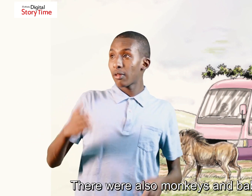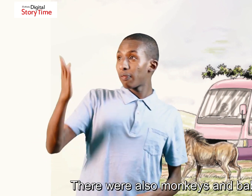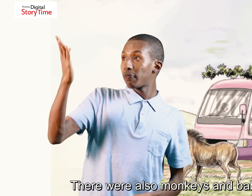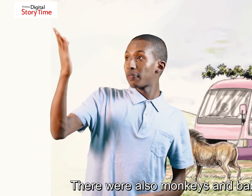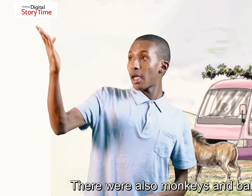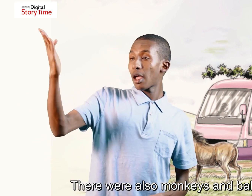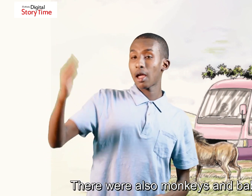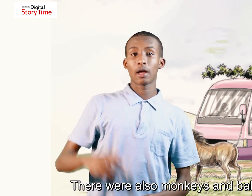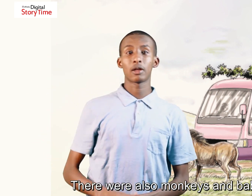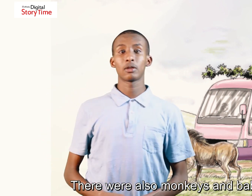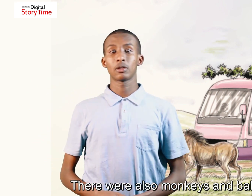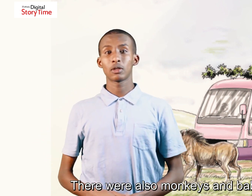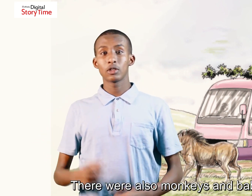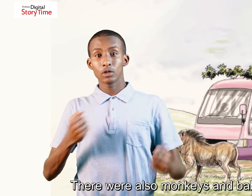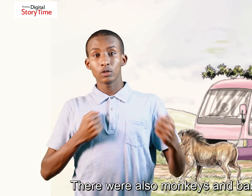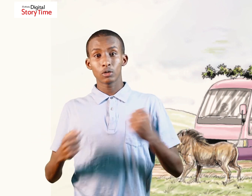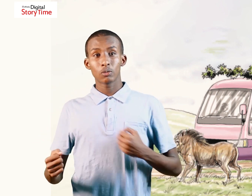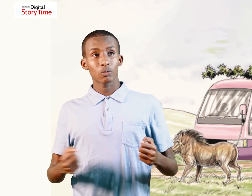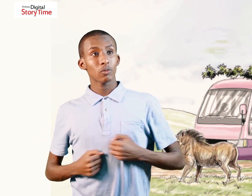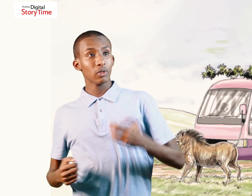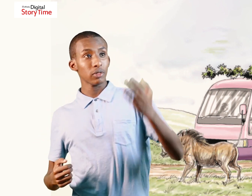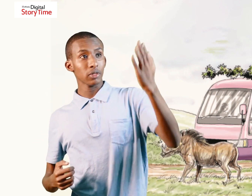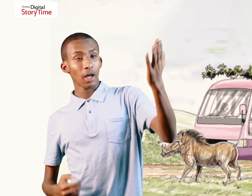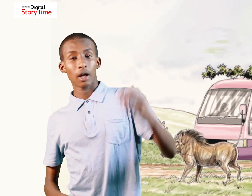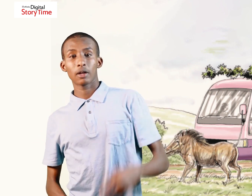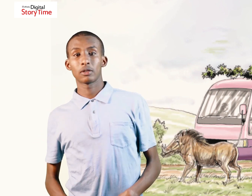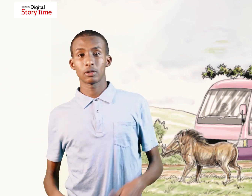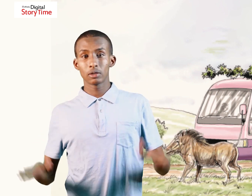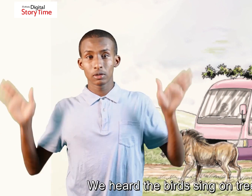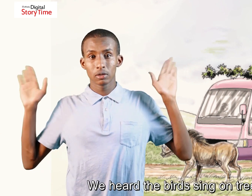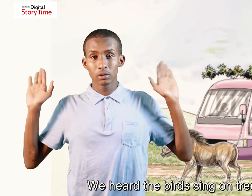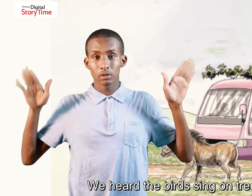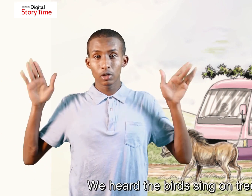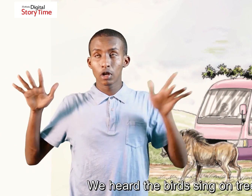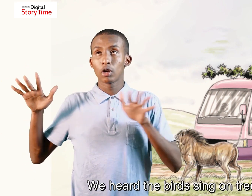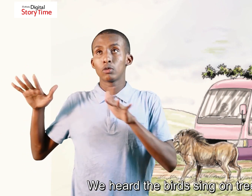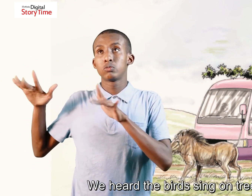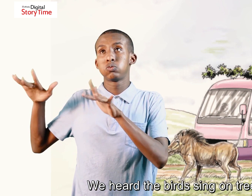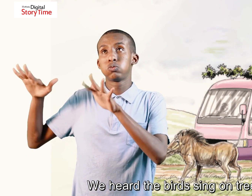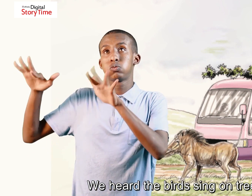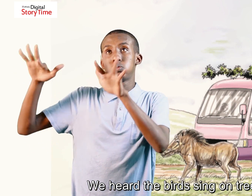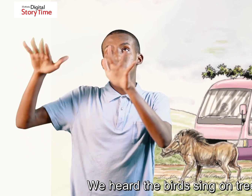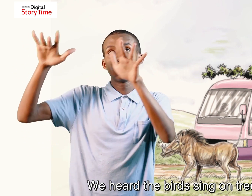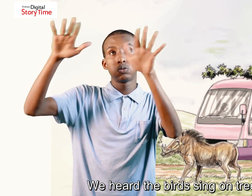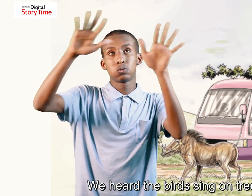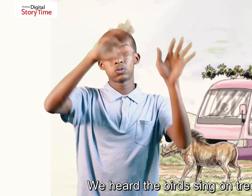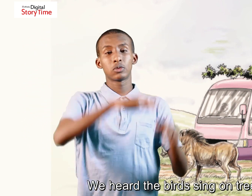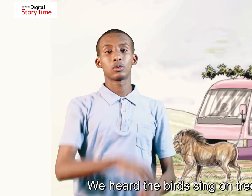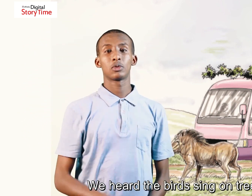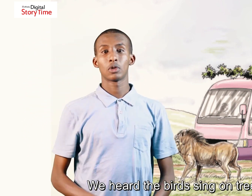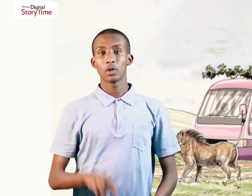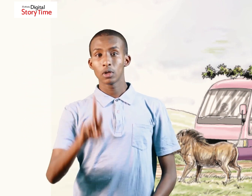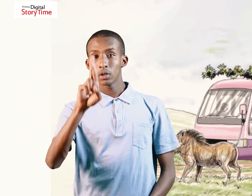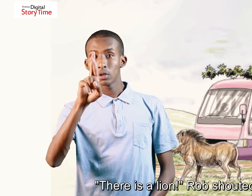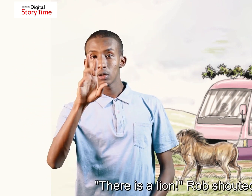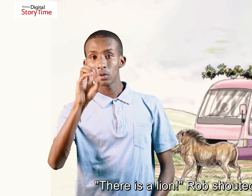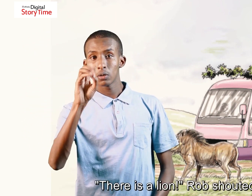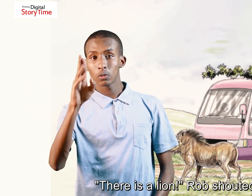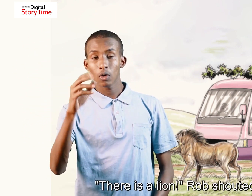There were also monkeys and baboons. We heard the birds sing on trees. "There